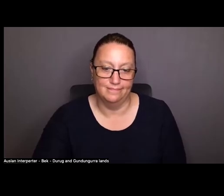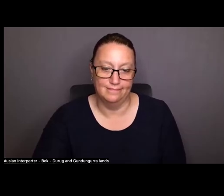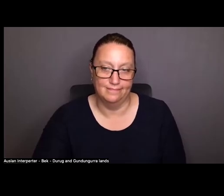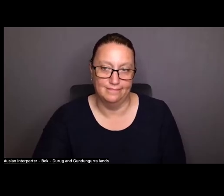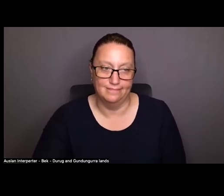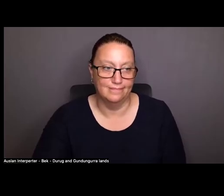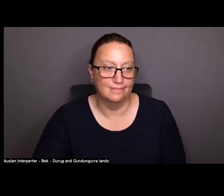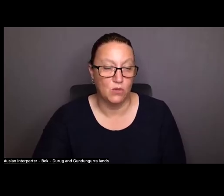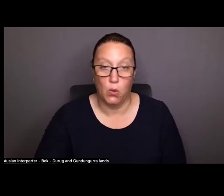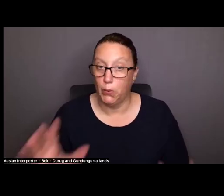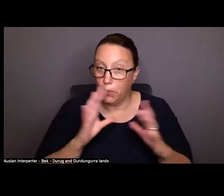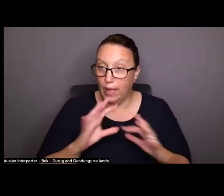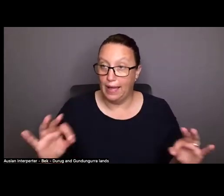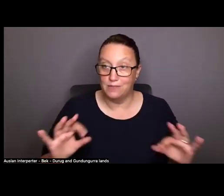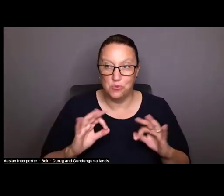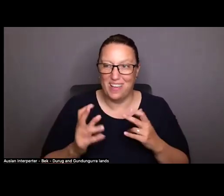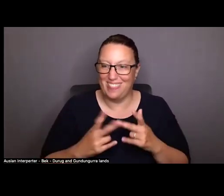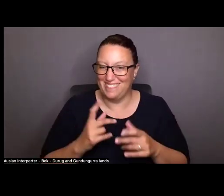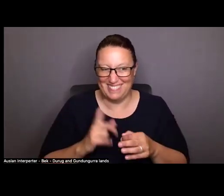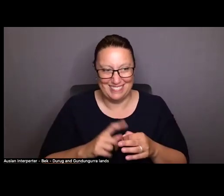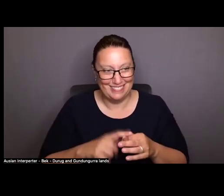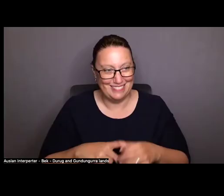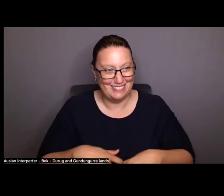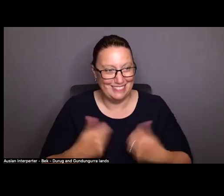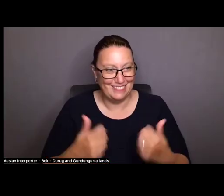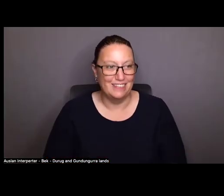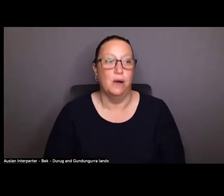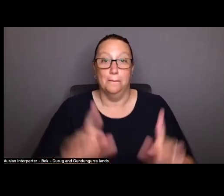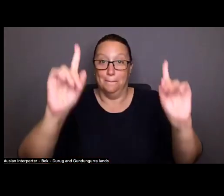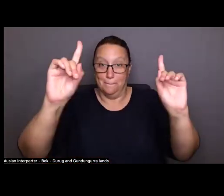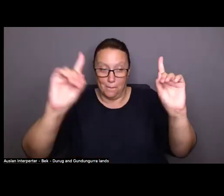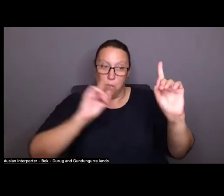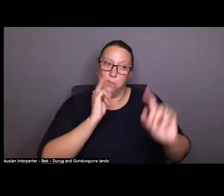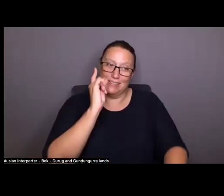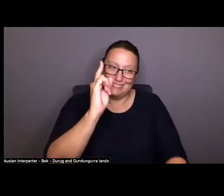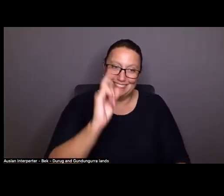Currently all quiet on the Q&A line. Oh no.